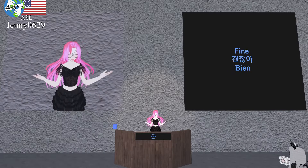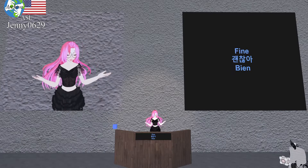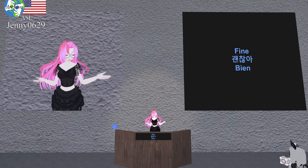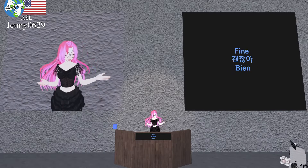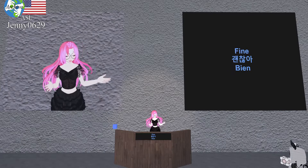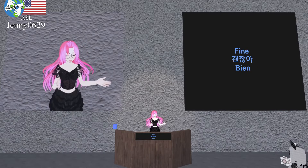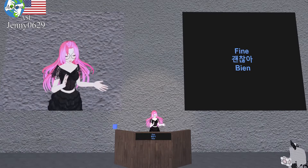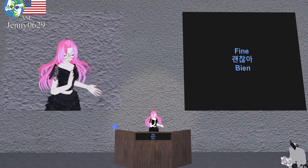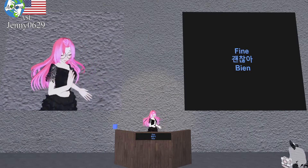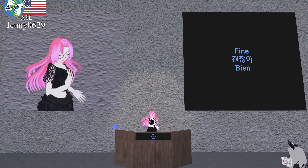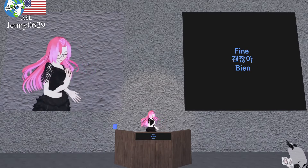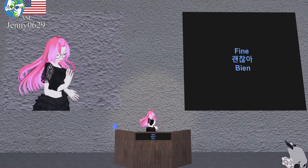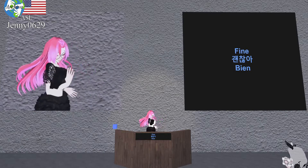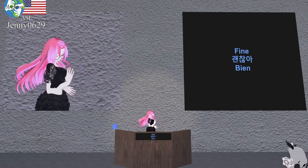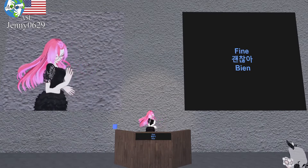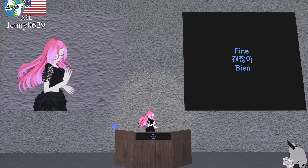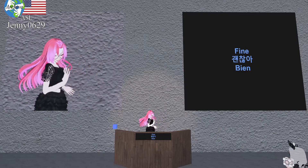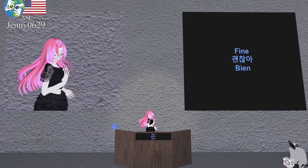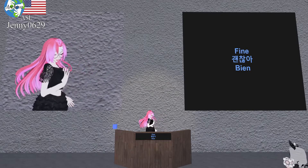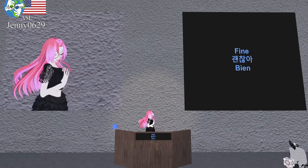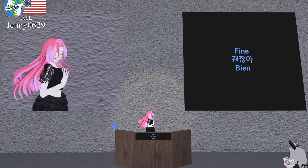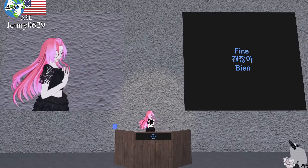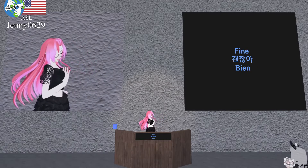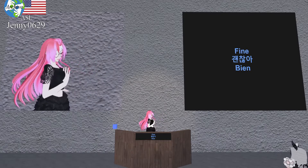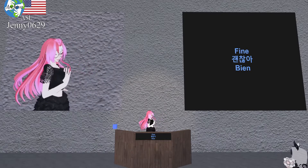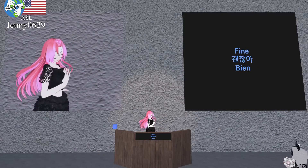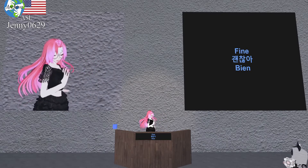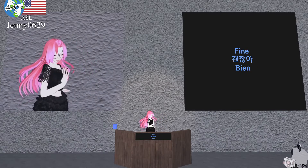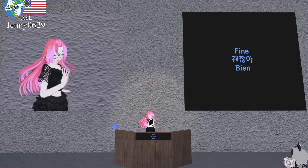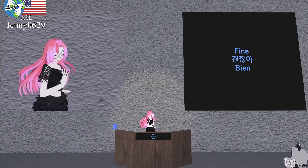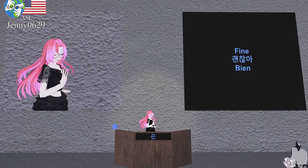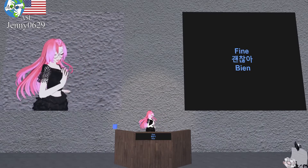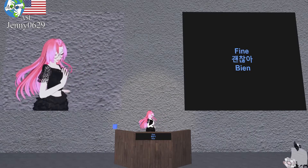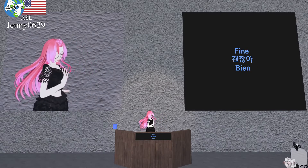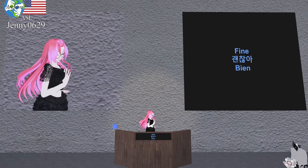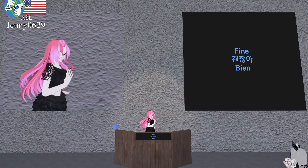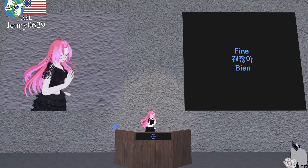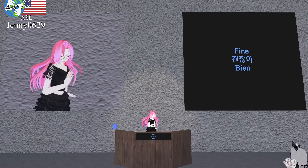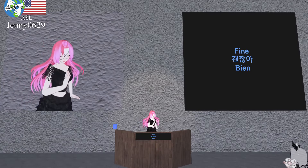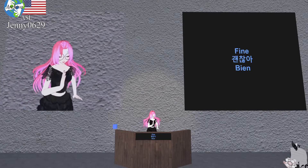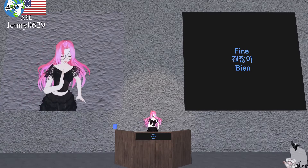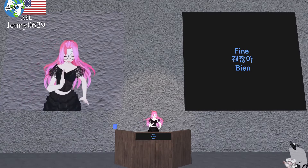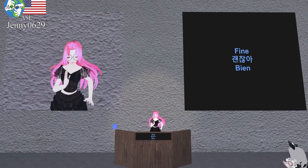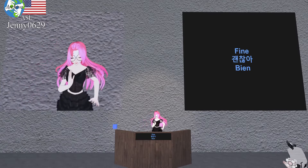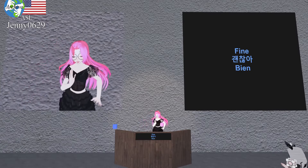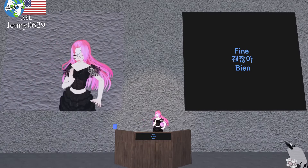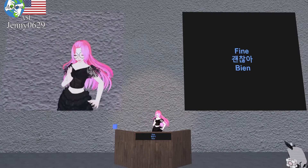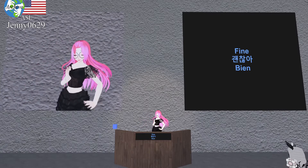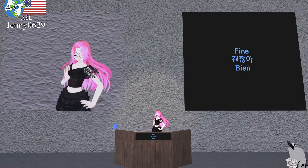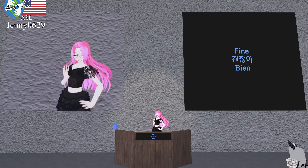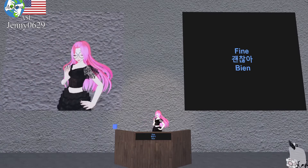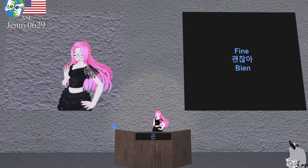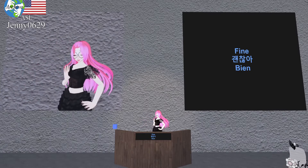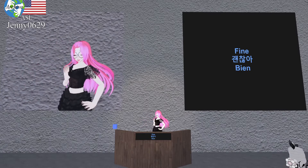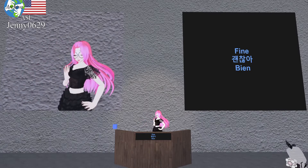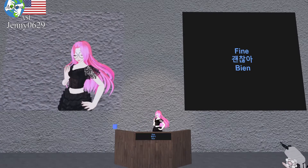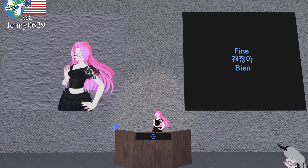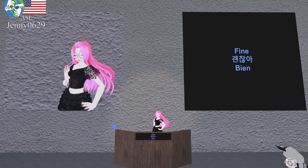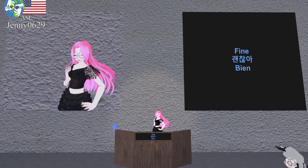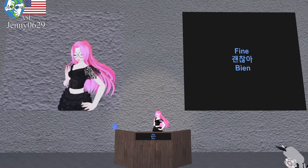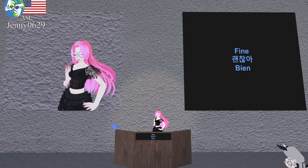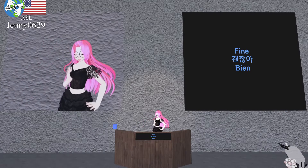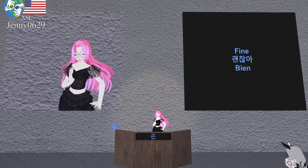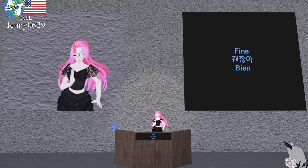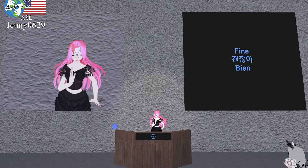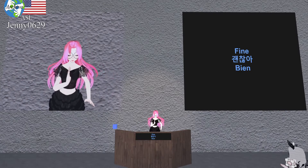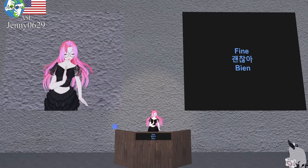And then maybe you're just kind of in the middle. You're going to say fine. There's two variations of this. Both of them, your thumb is going to be